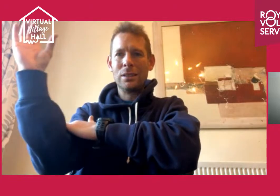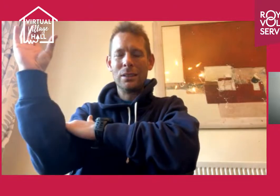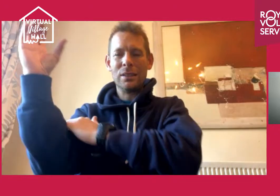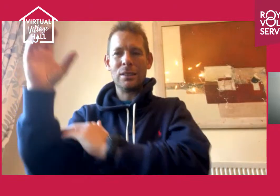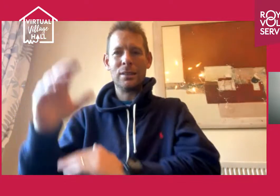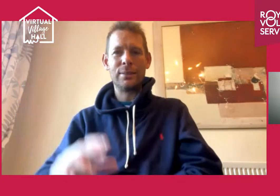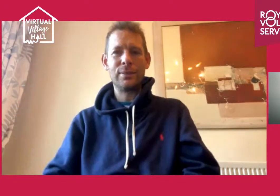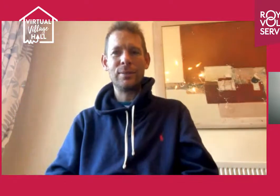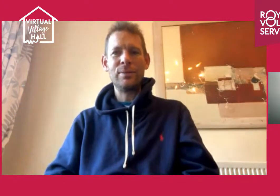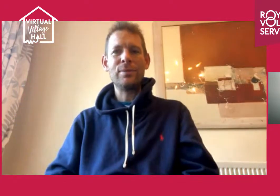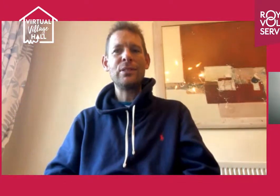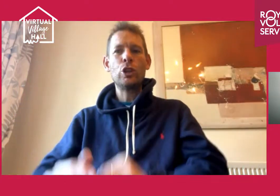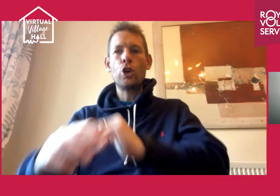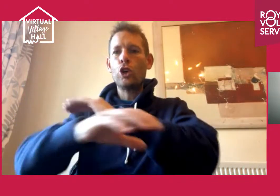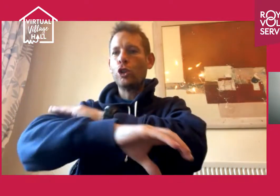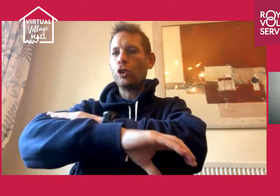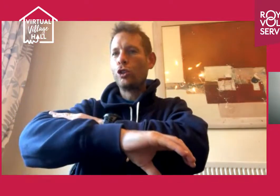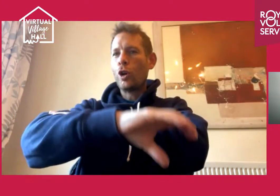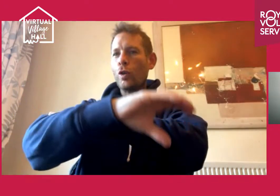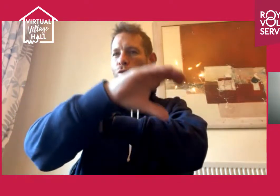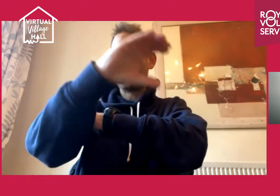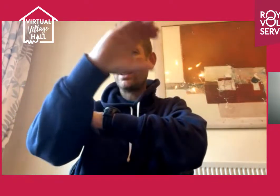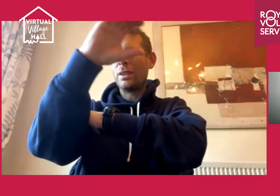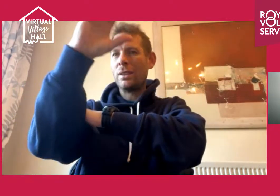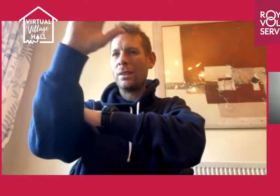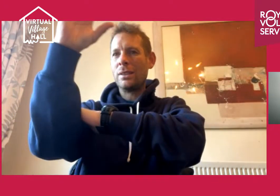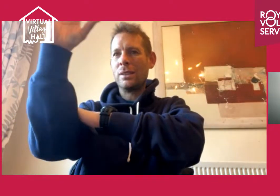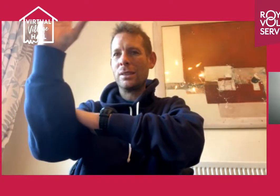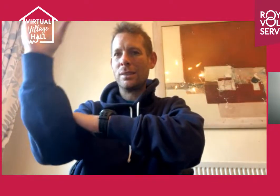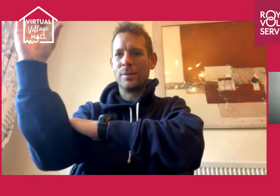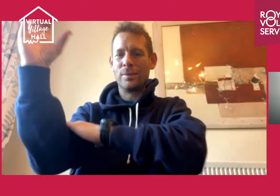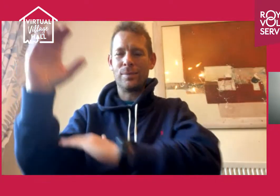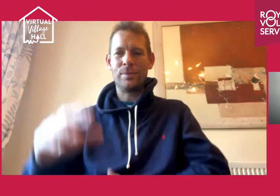This is a sign for sunrise, sunrise.